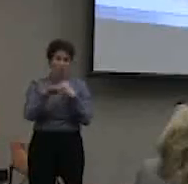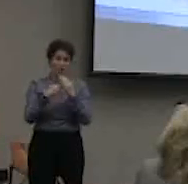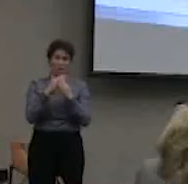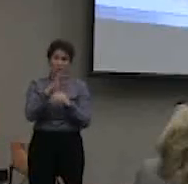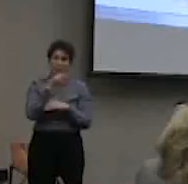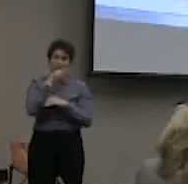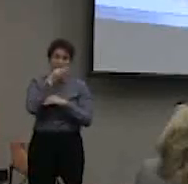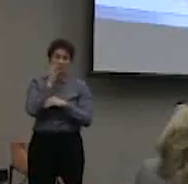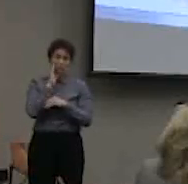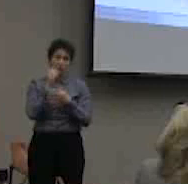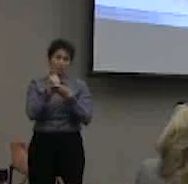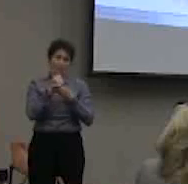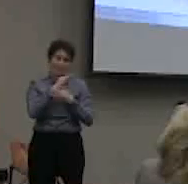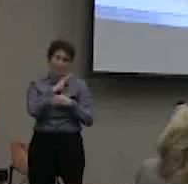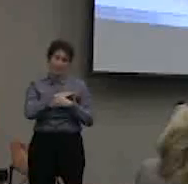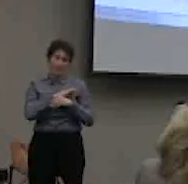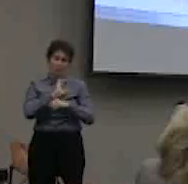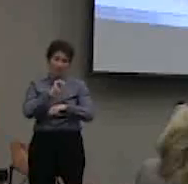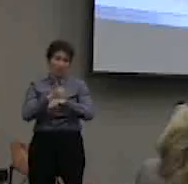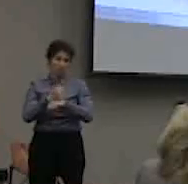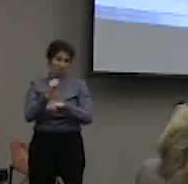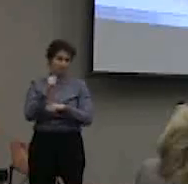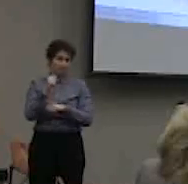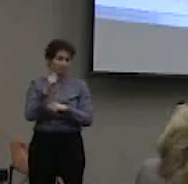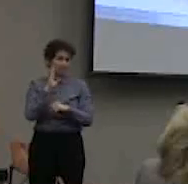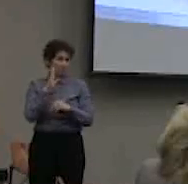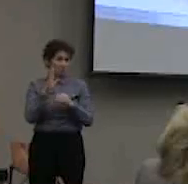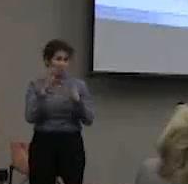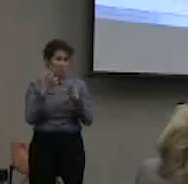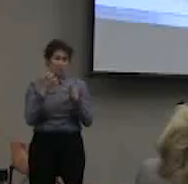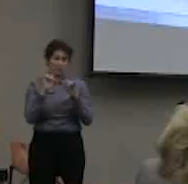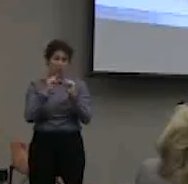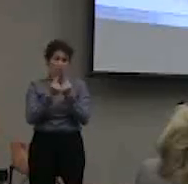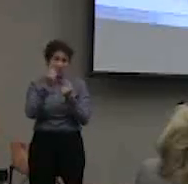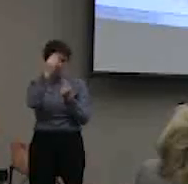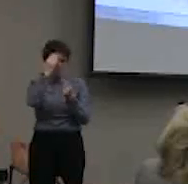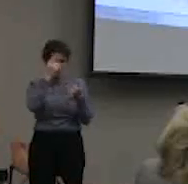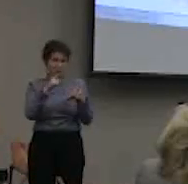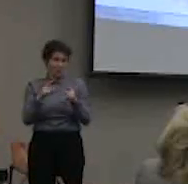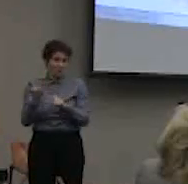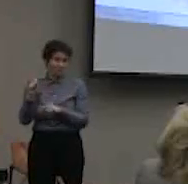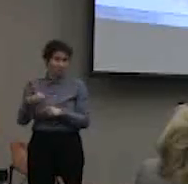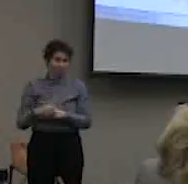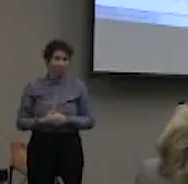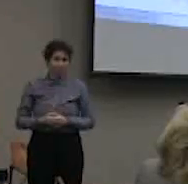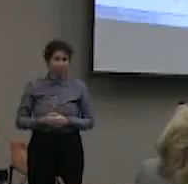would benefit the creation of those, and we would love to keep the whole group in a loop. Yeah.